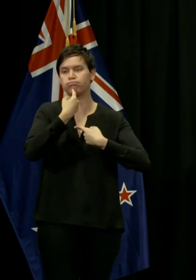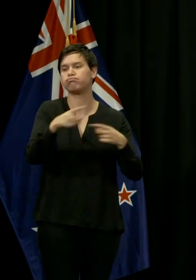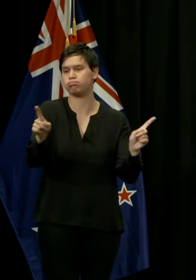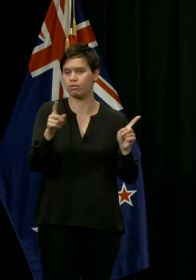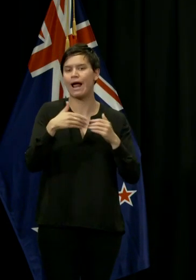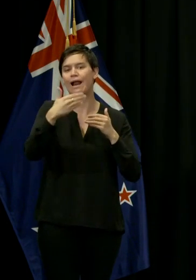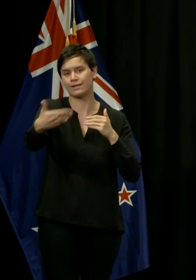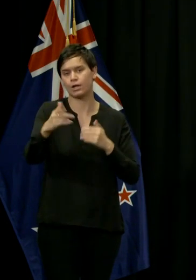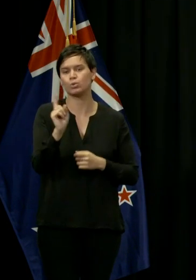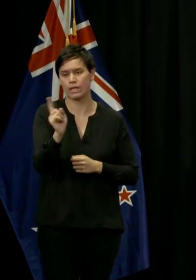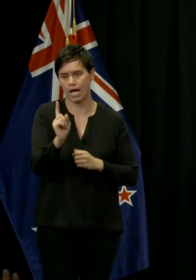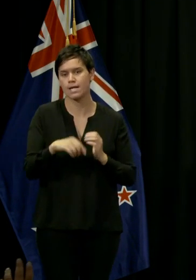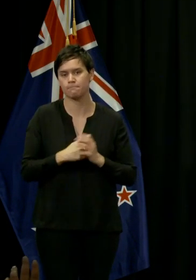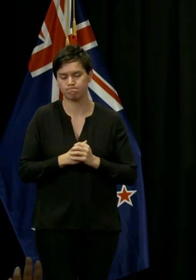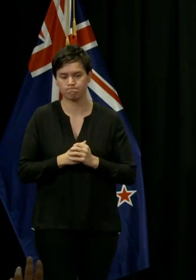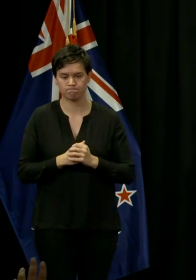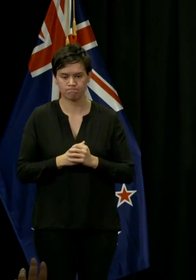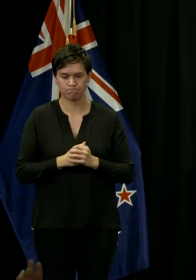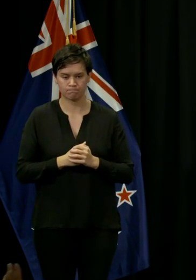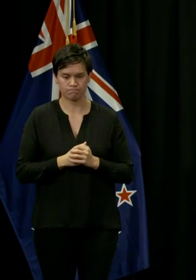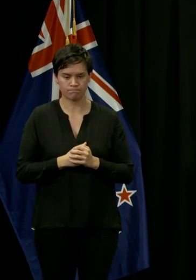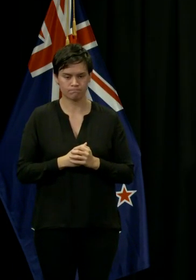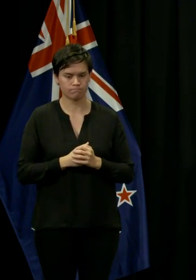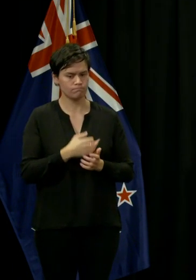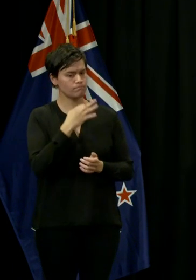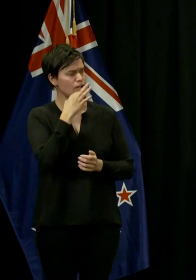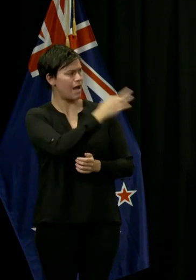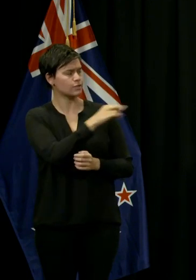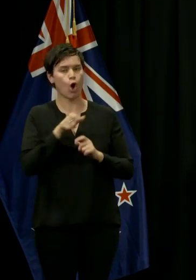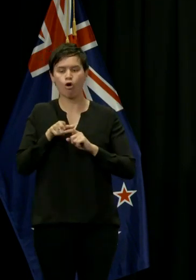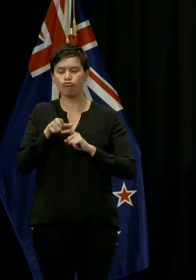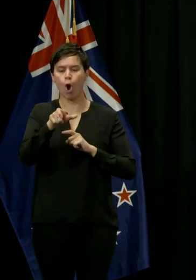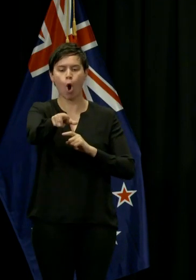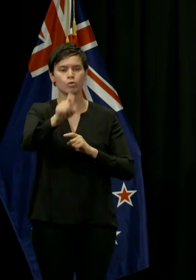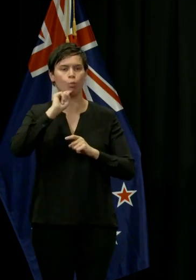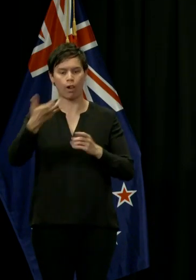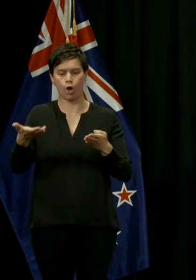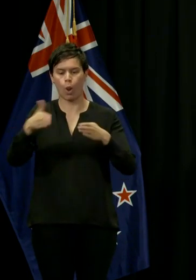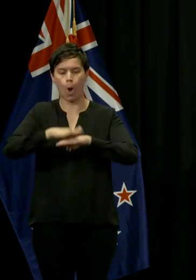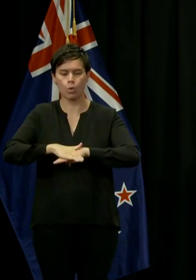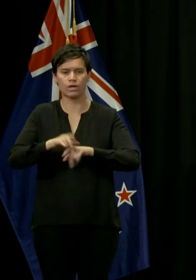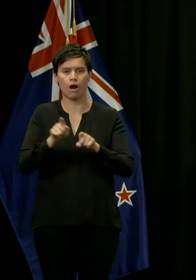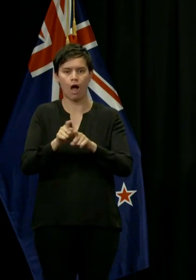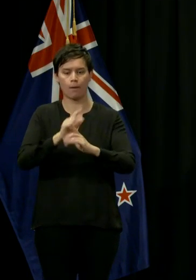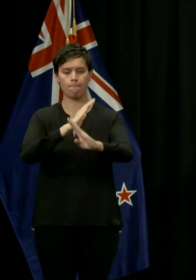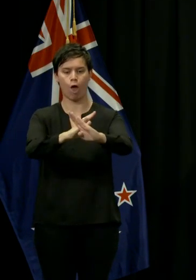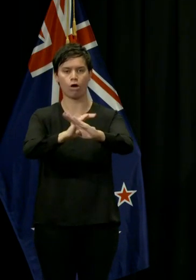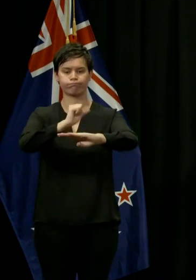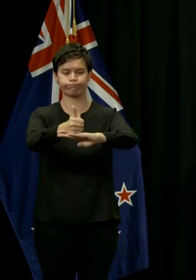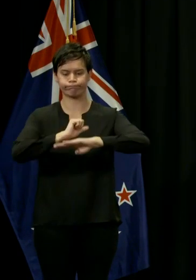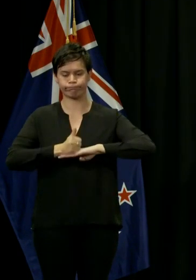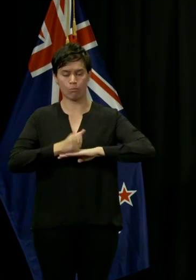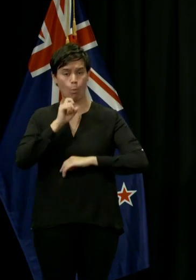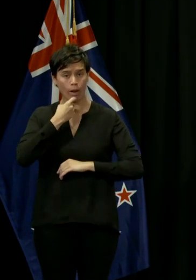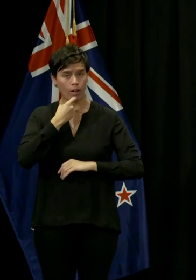will walk you through some of that. So will there be any roadblocks or will No. people be cut off? So essentially what